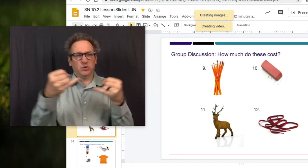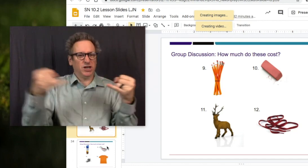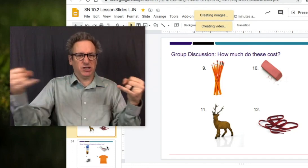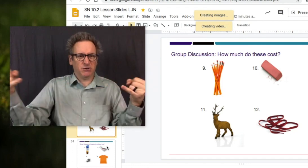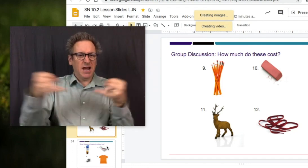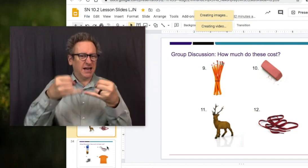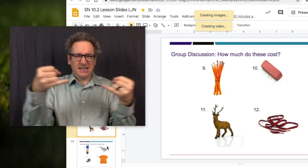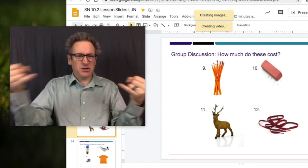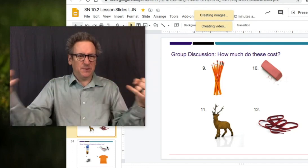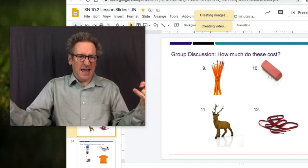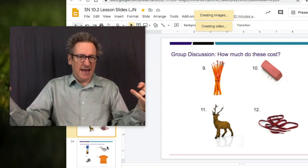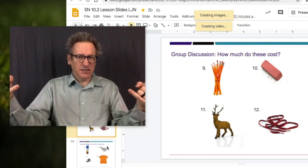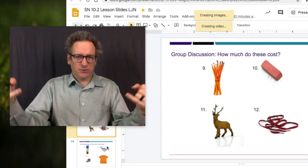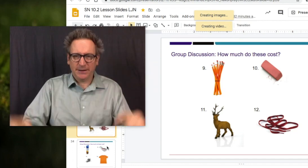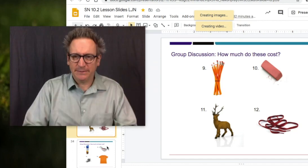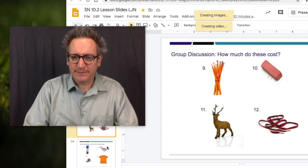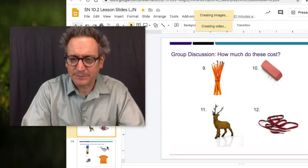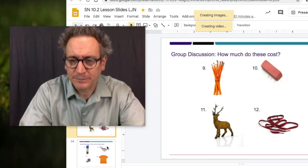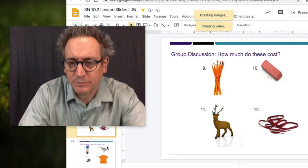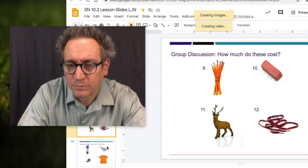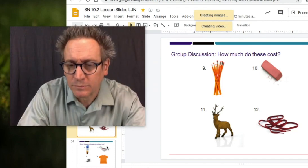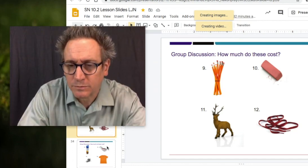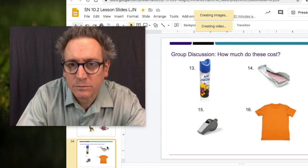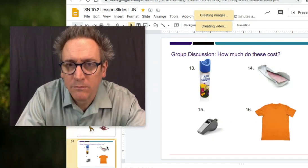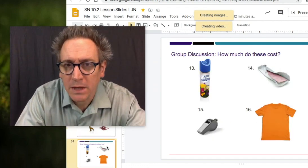opposed to just string, because this could be any string.